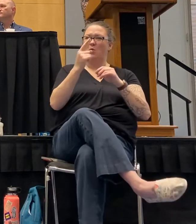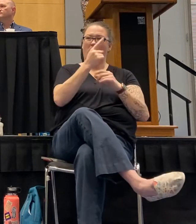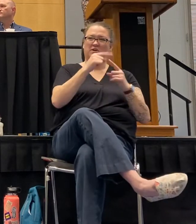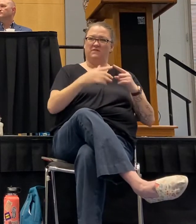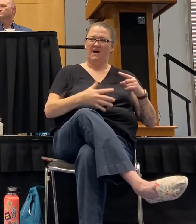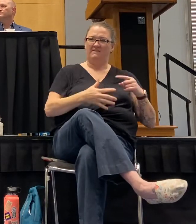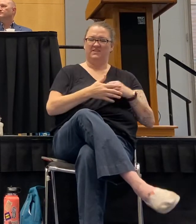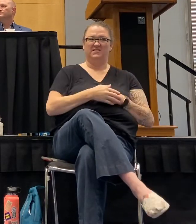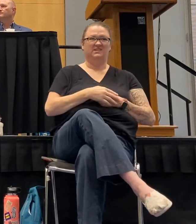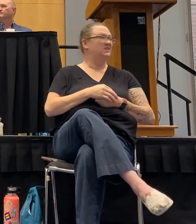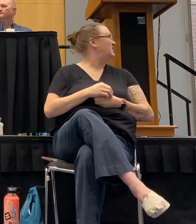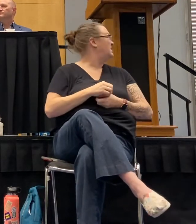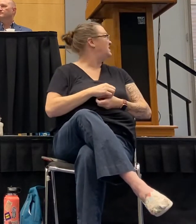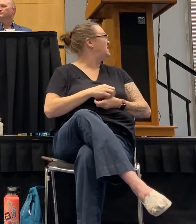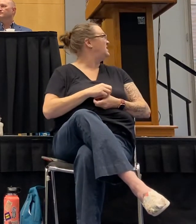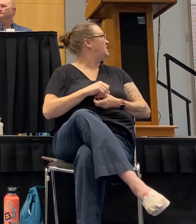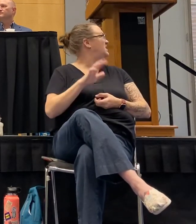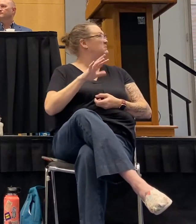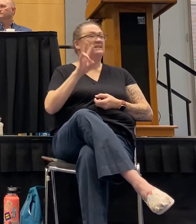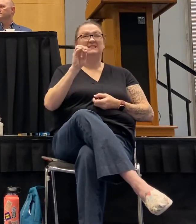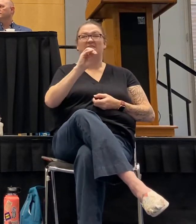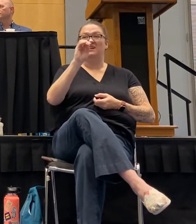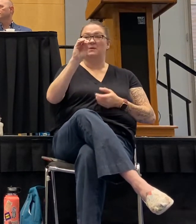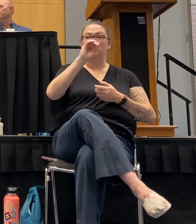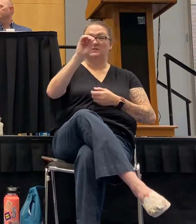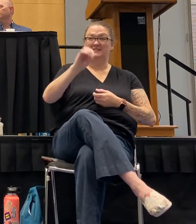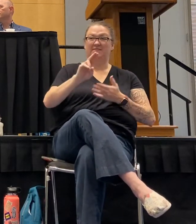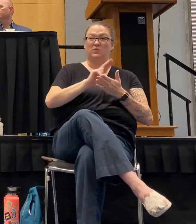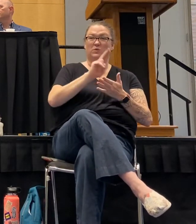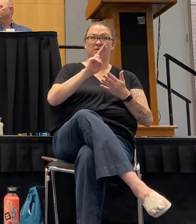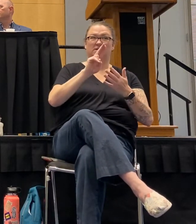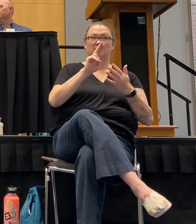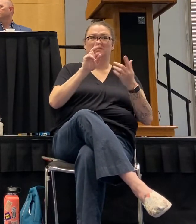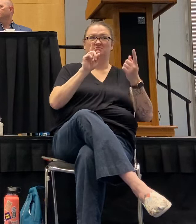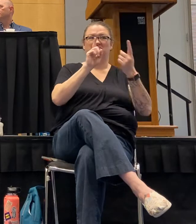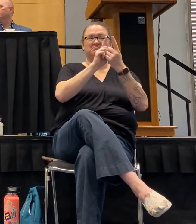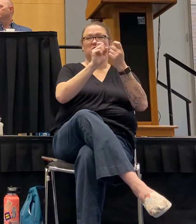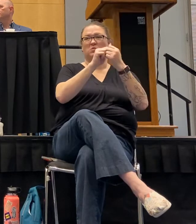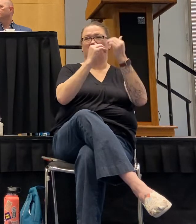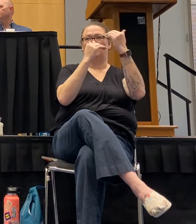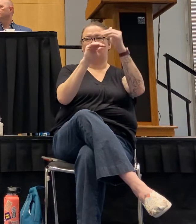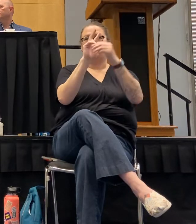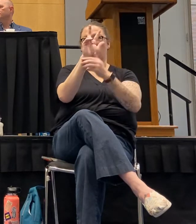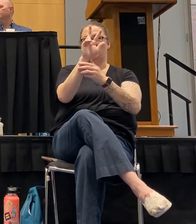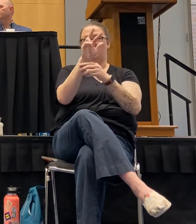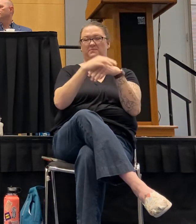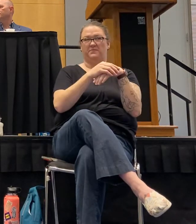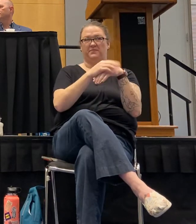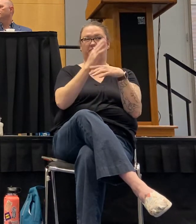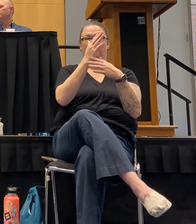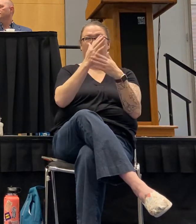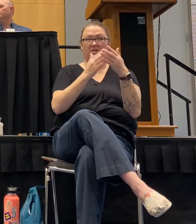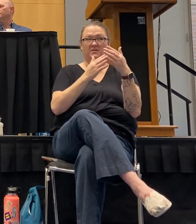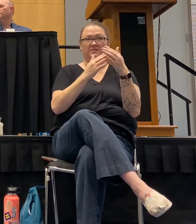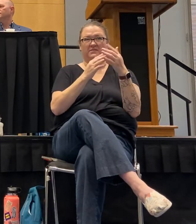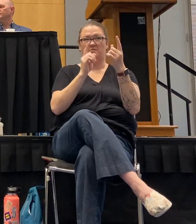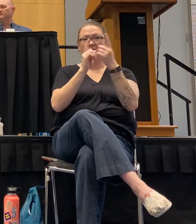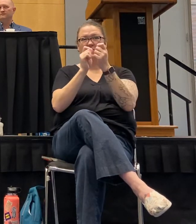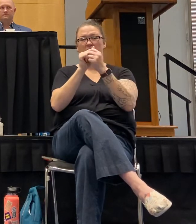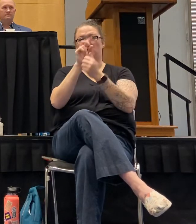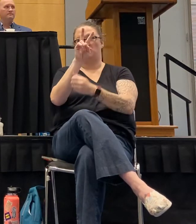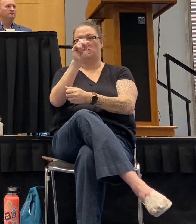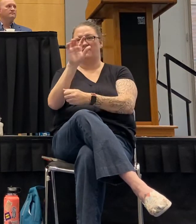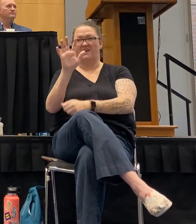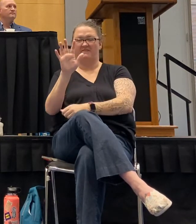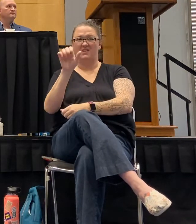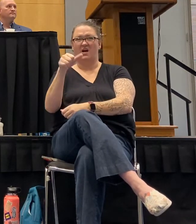5. About 70% of universities go with a 3. And some go with a 2.5,